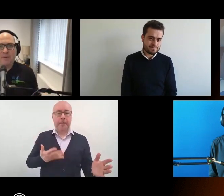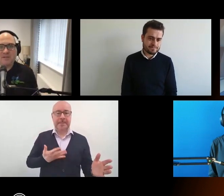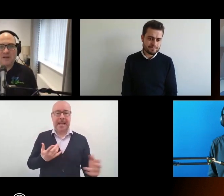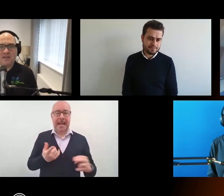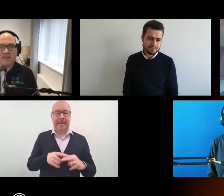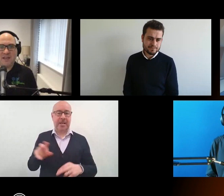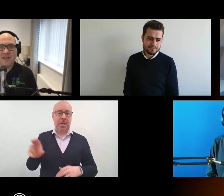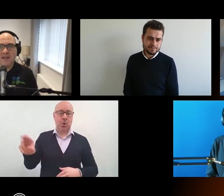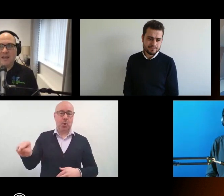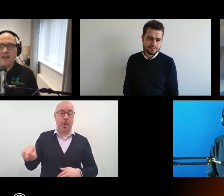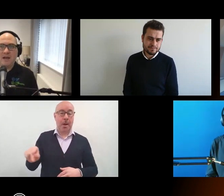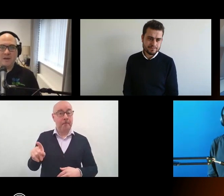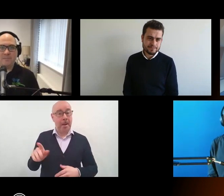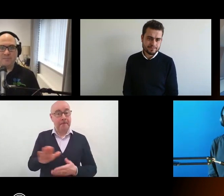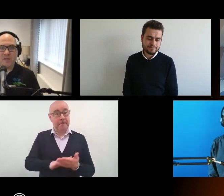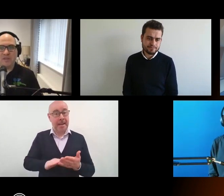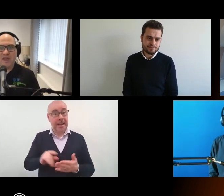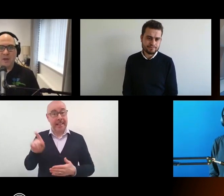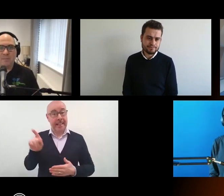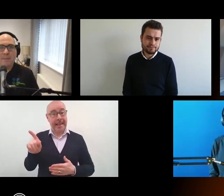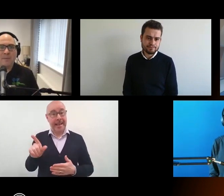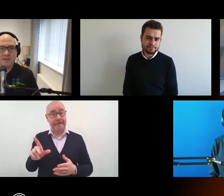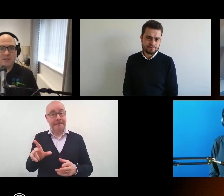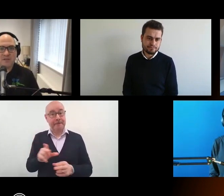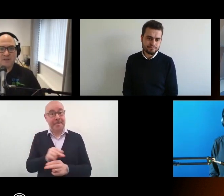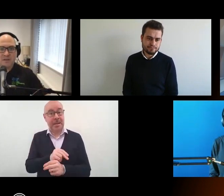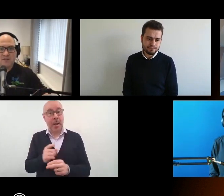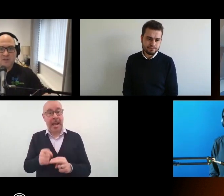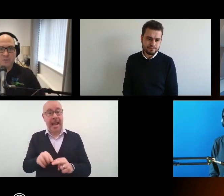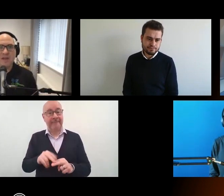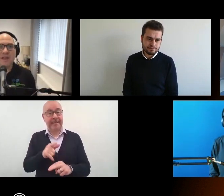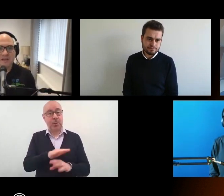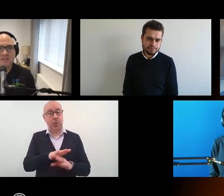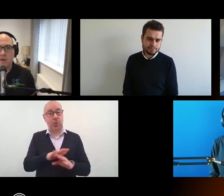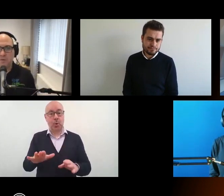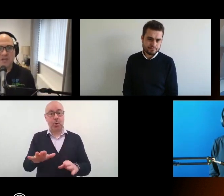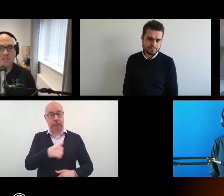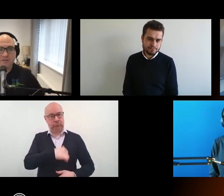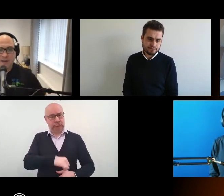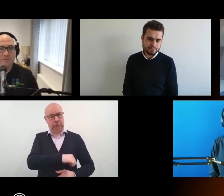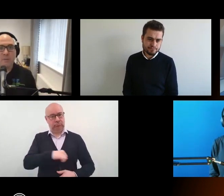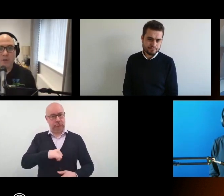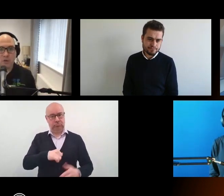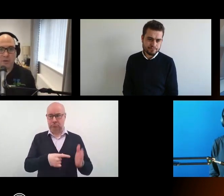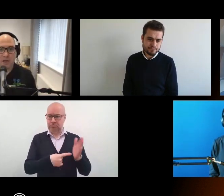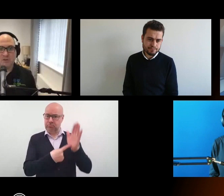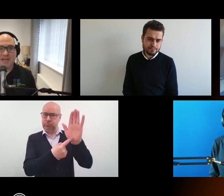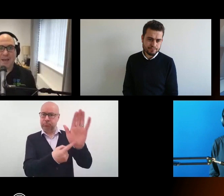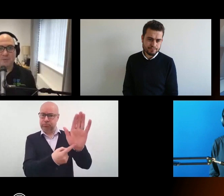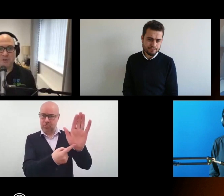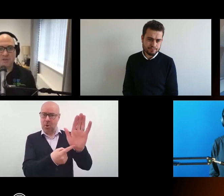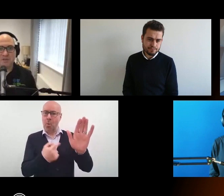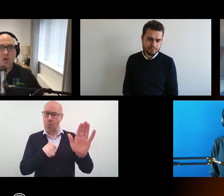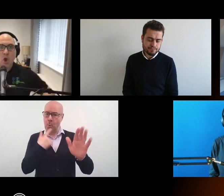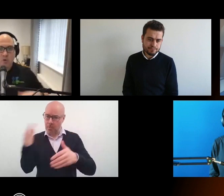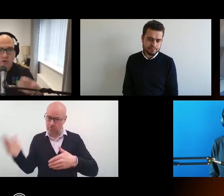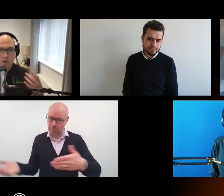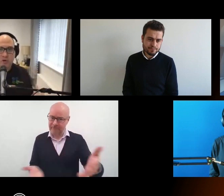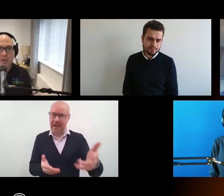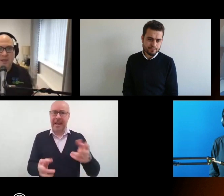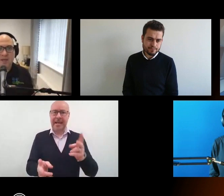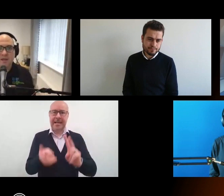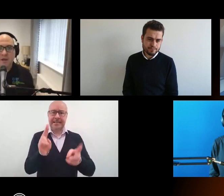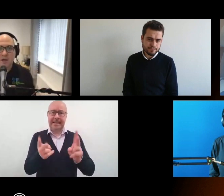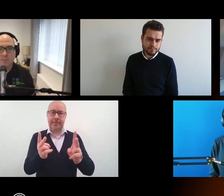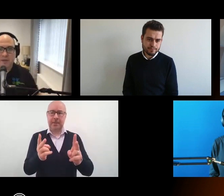actively publicising their commitment to bringing in interpretation of any form, it could be closed captions or it